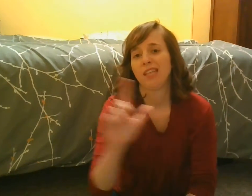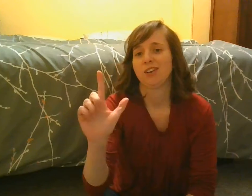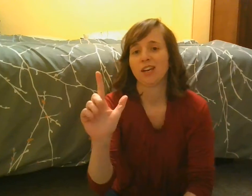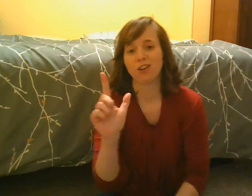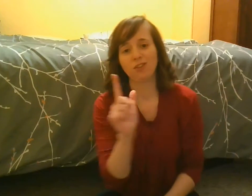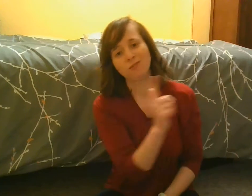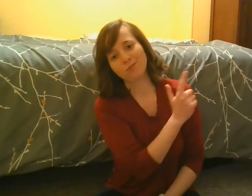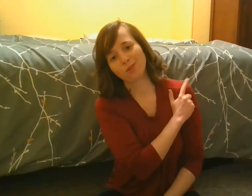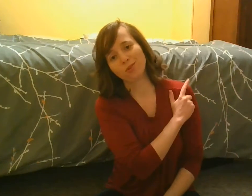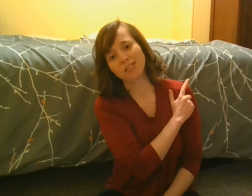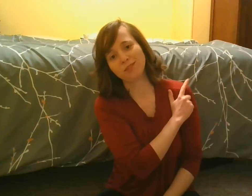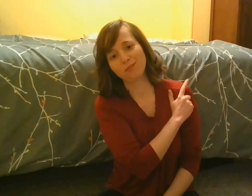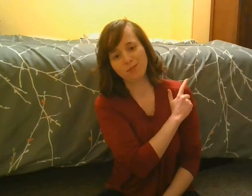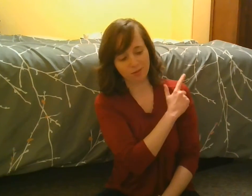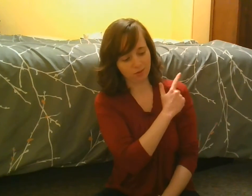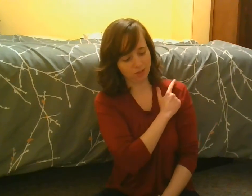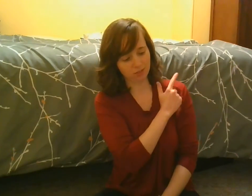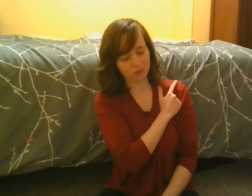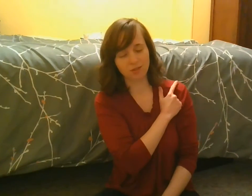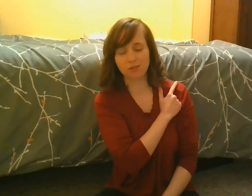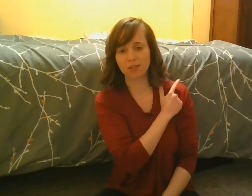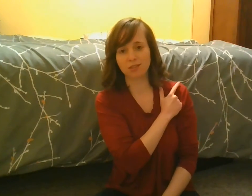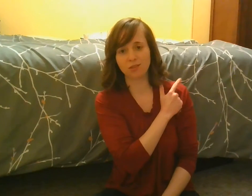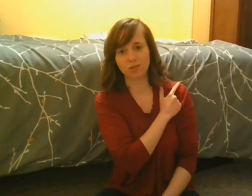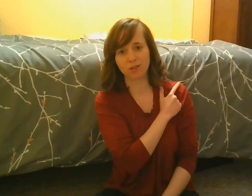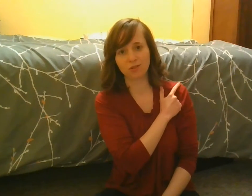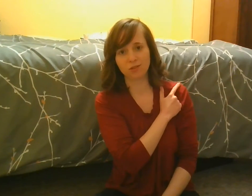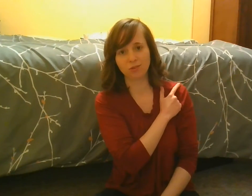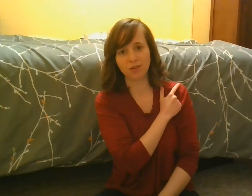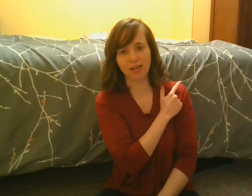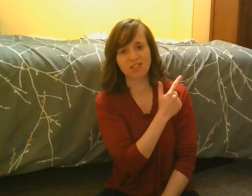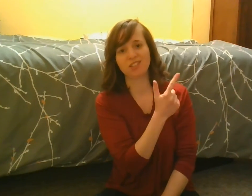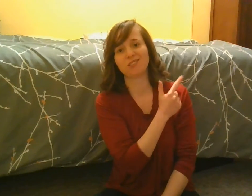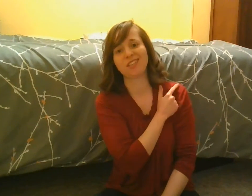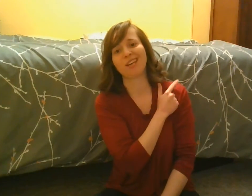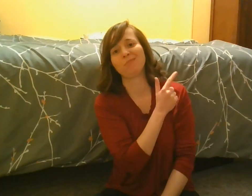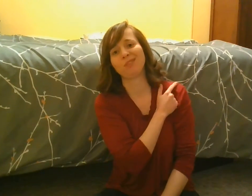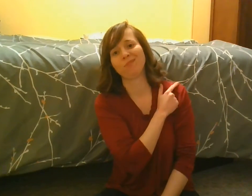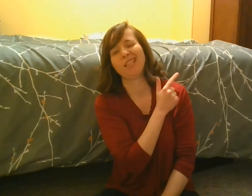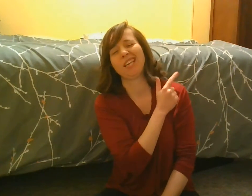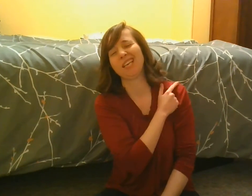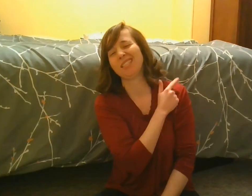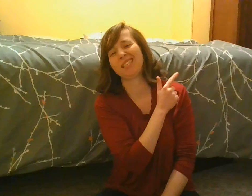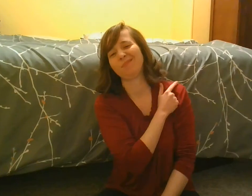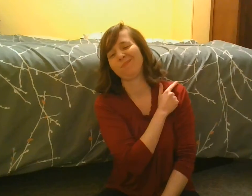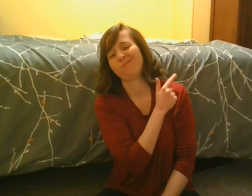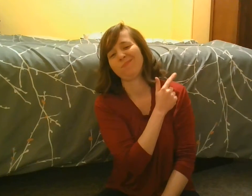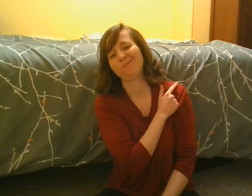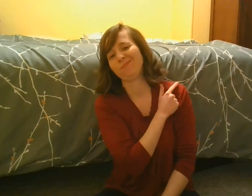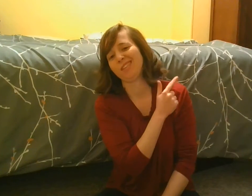Letter L across from you, across to your other shoulder, and just tap it. Lazy.